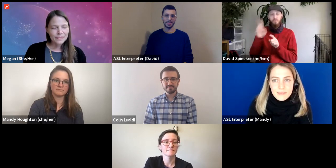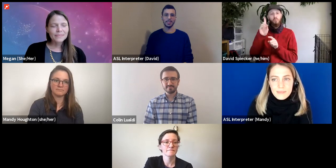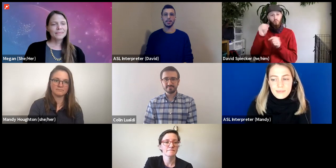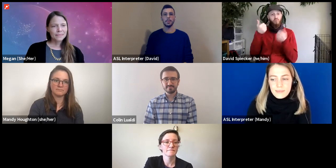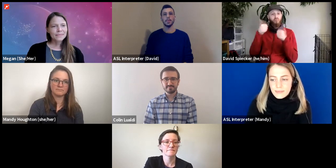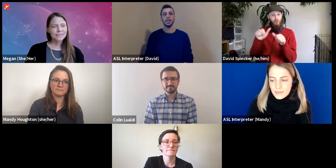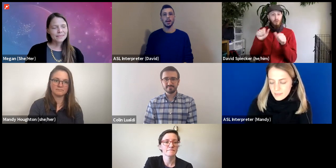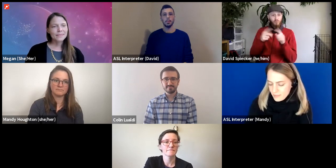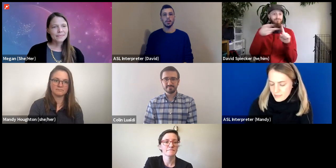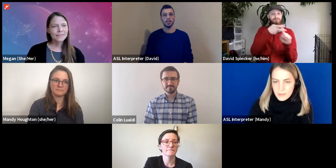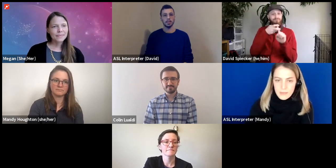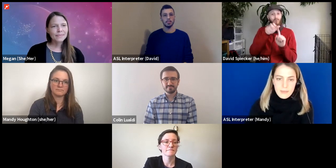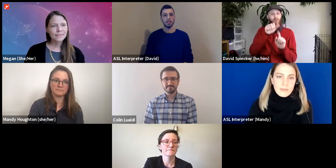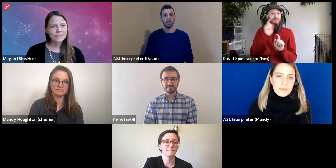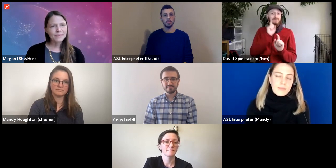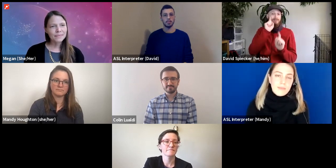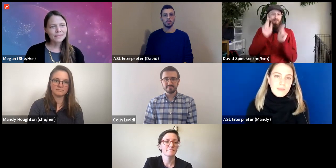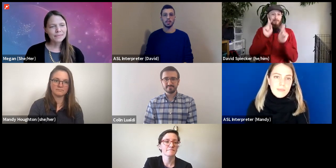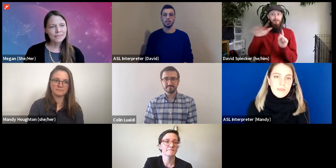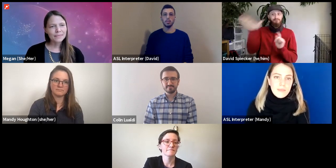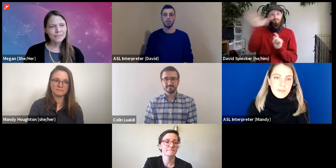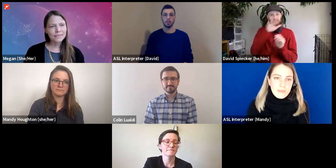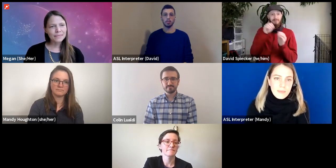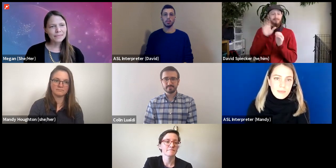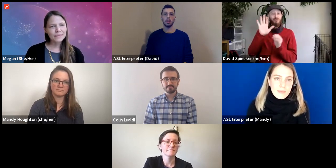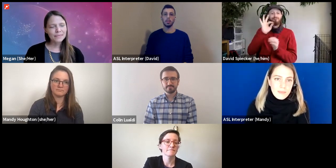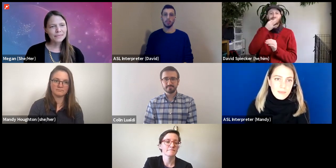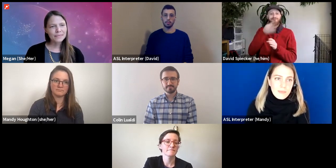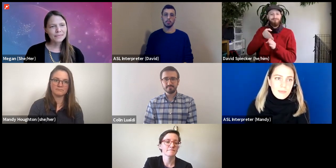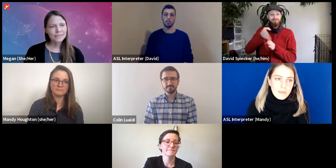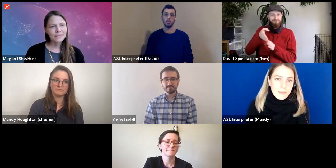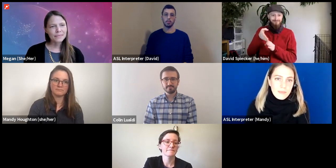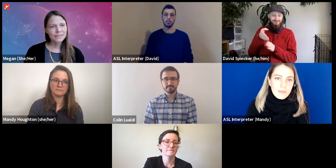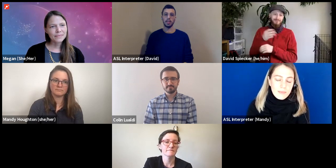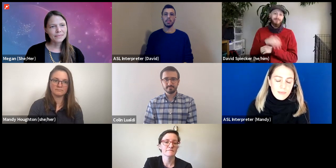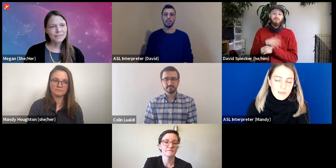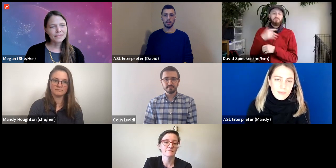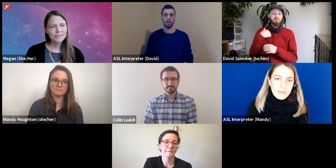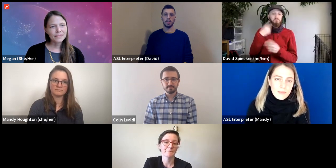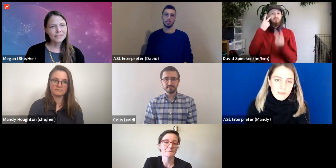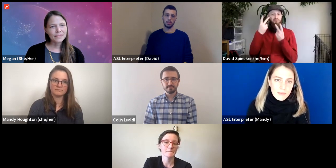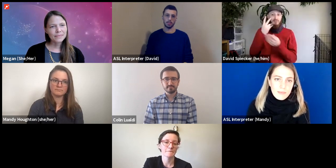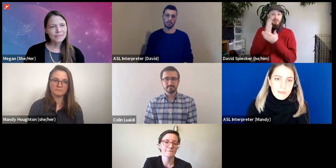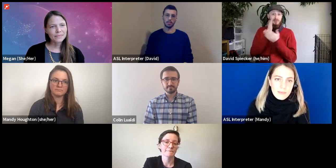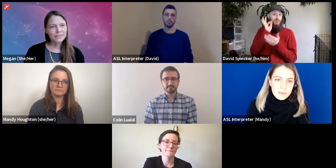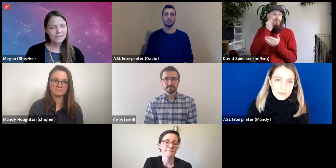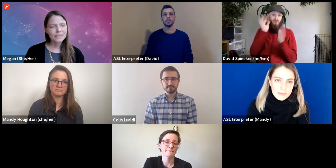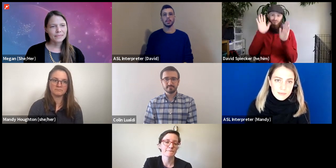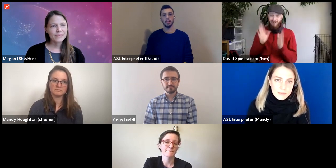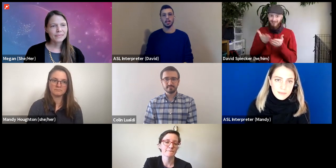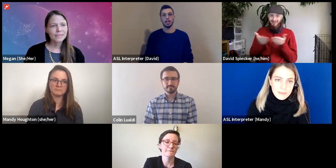physicist. But at the same time, they do try to recruit other deaf people in their